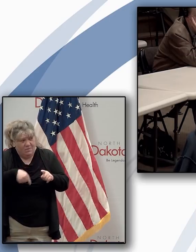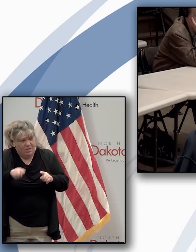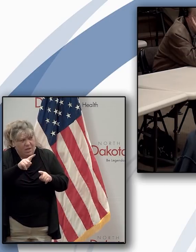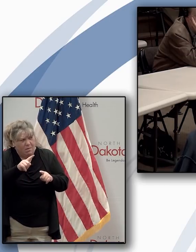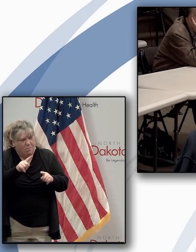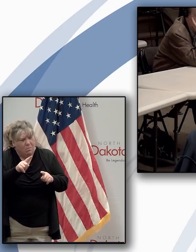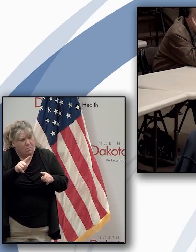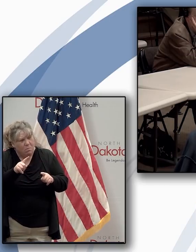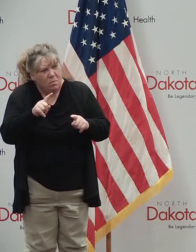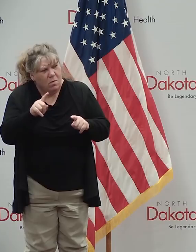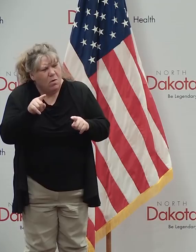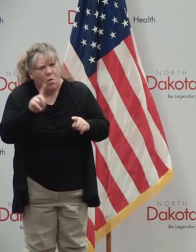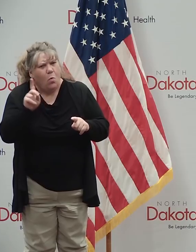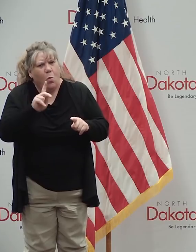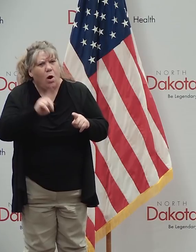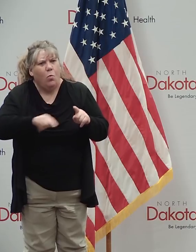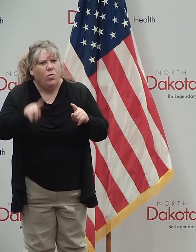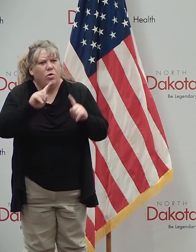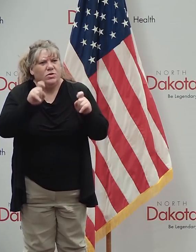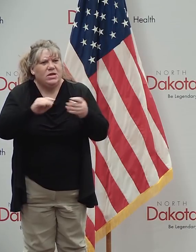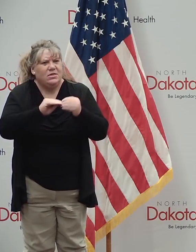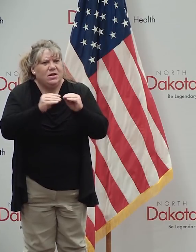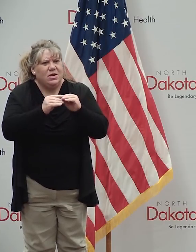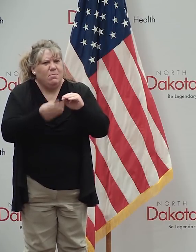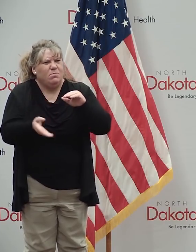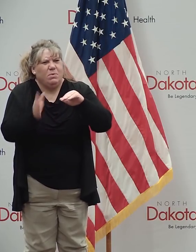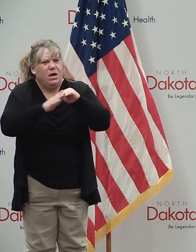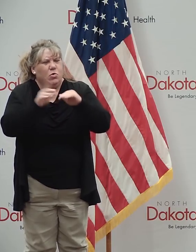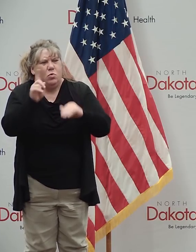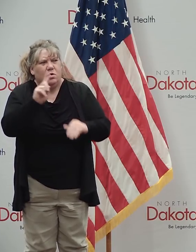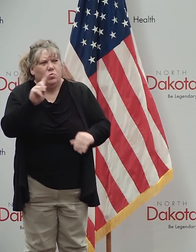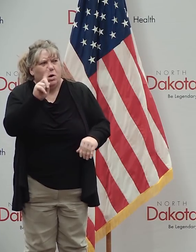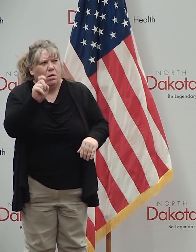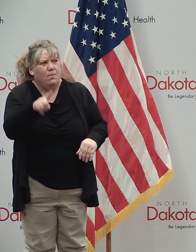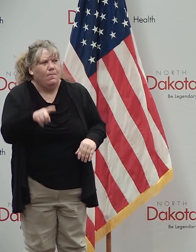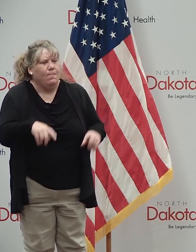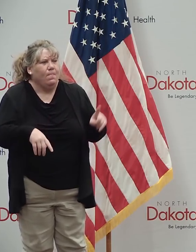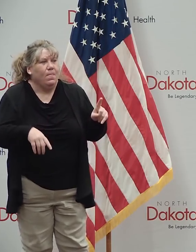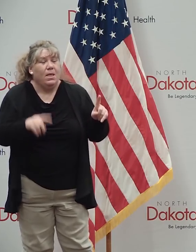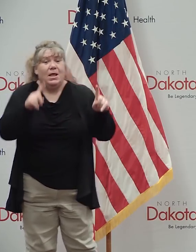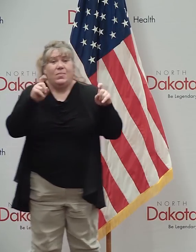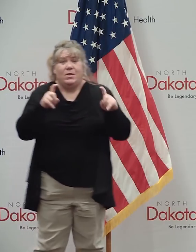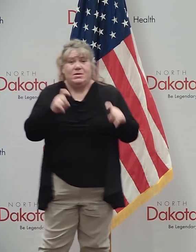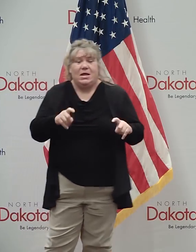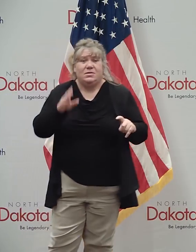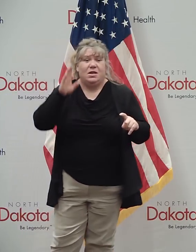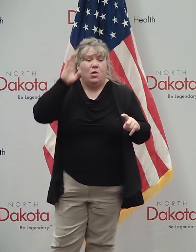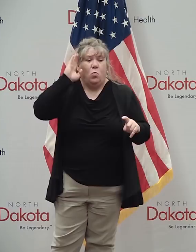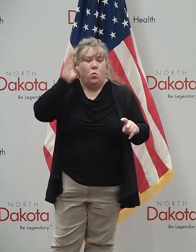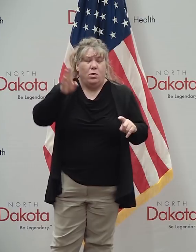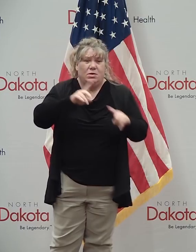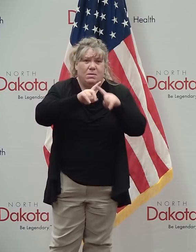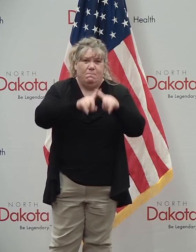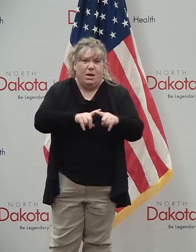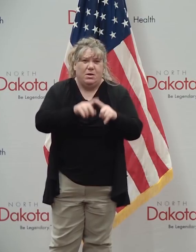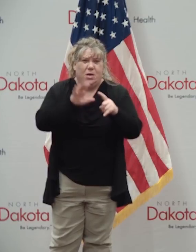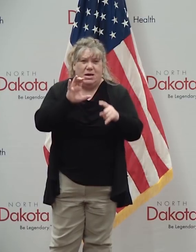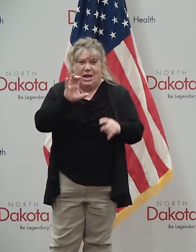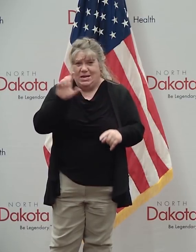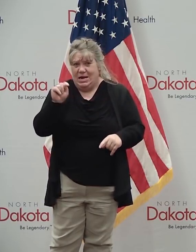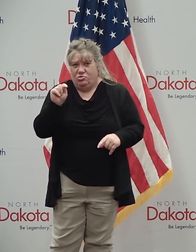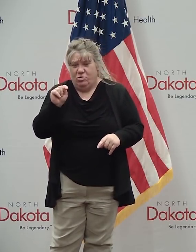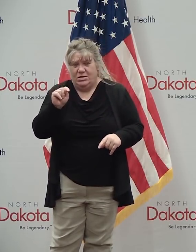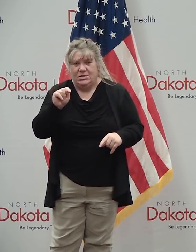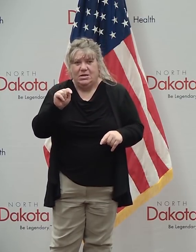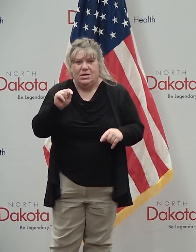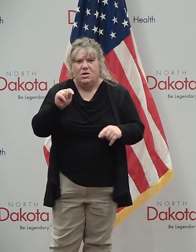to be ramped up? Well, I would say the testing is going to be driven by contact tracing.